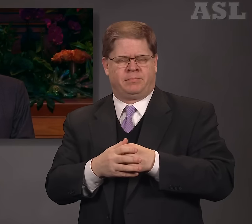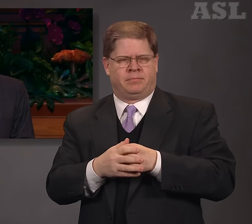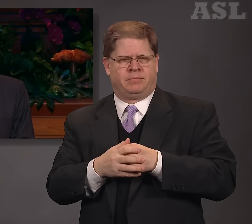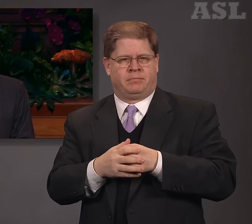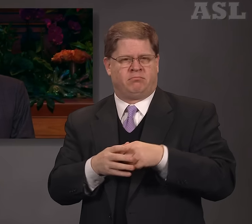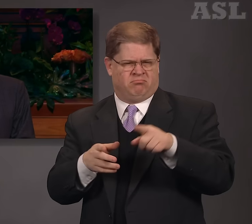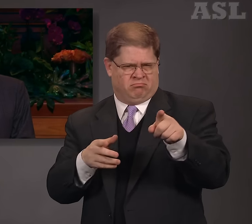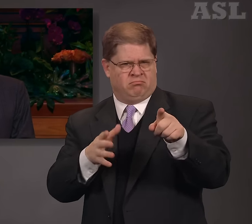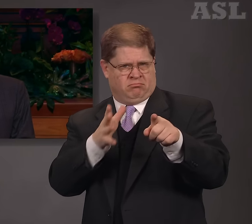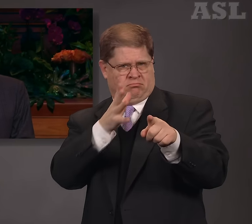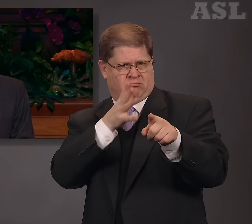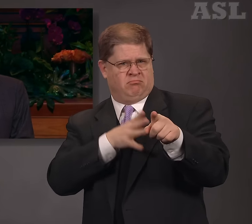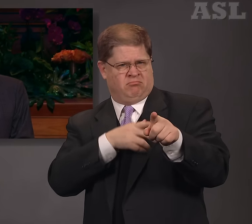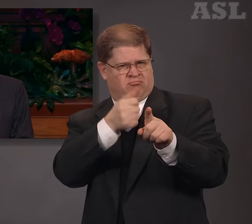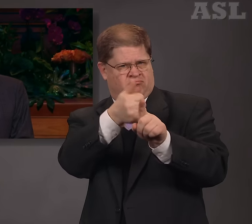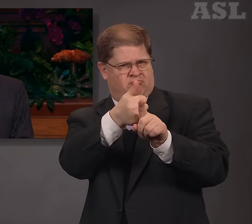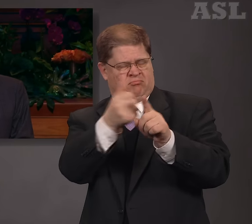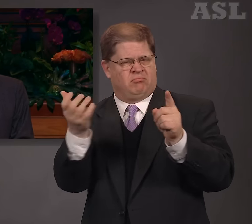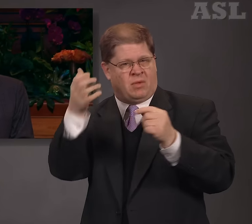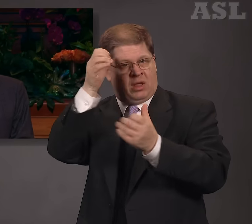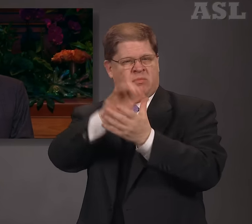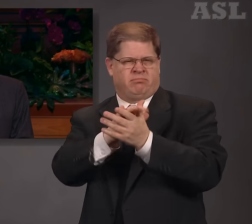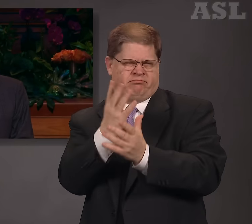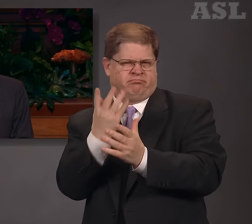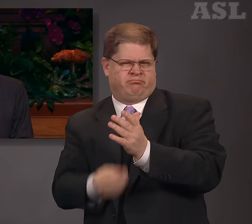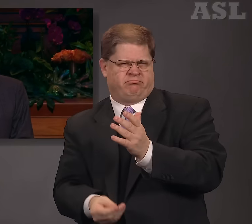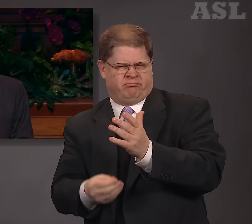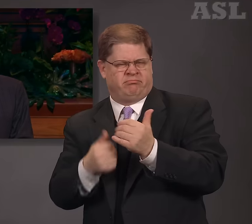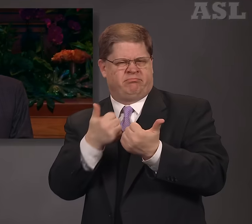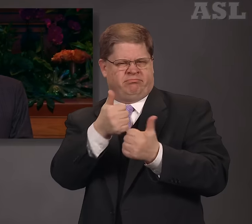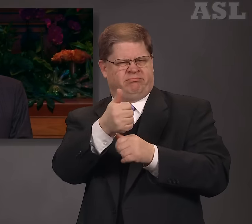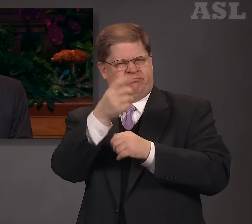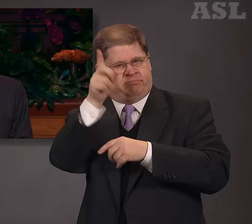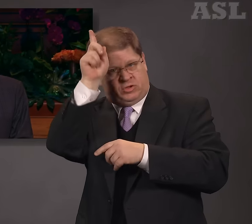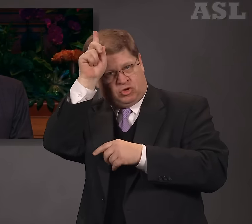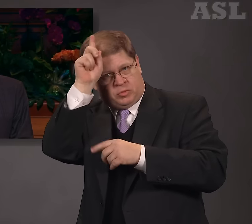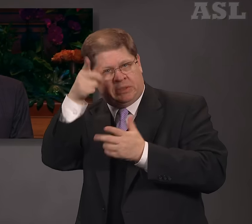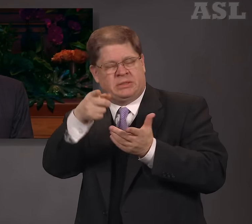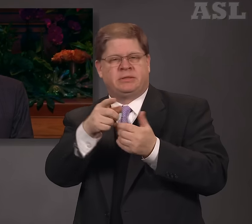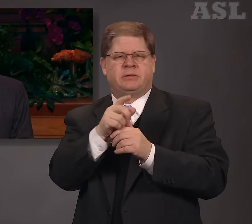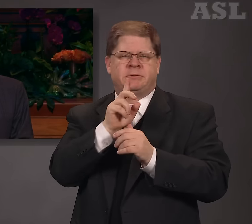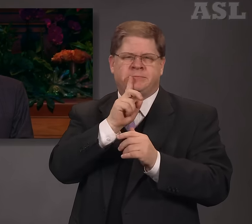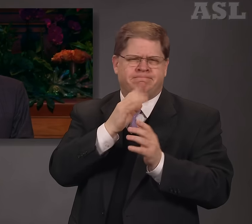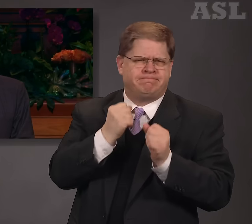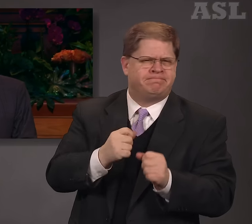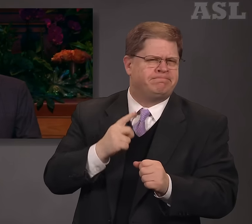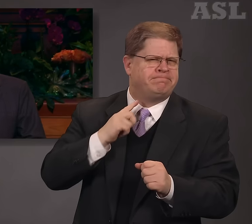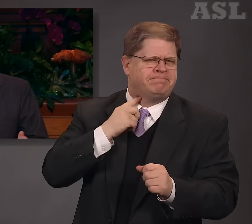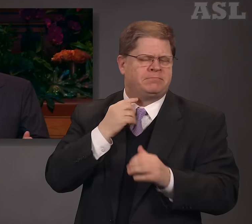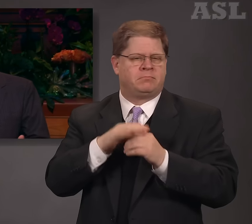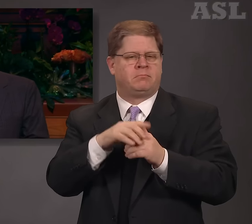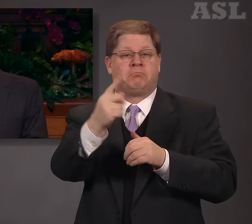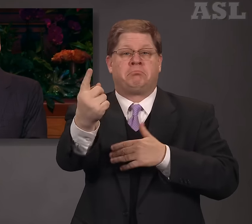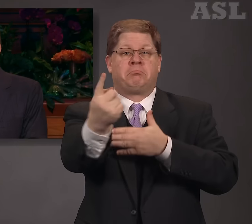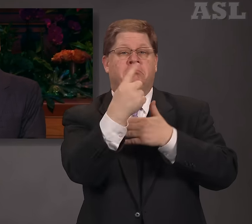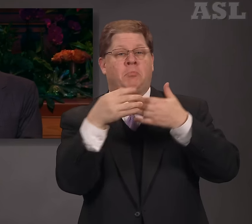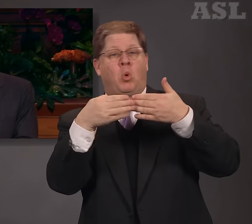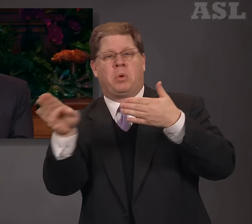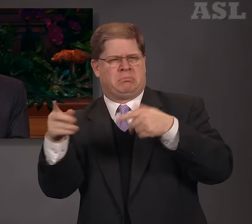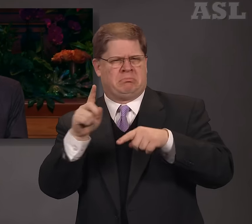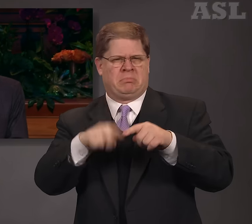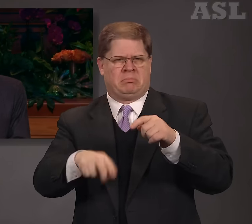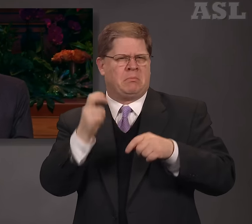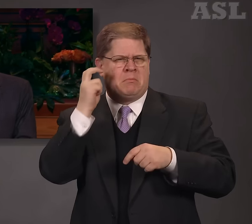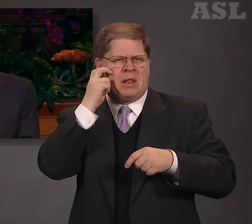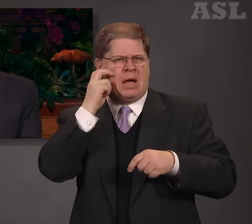door. Sister Mueller was one of several immigrant widows in the ward. She couldn't answer the door very easily